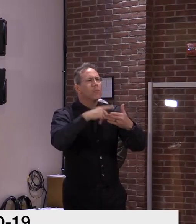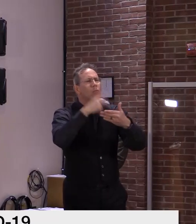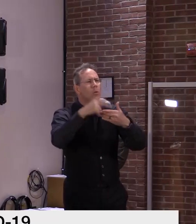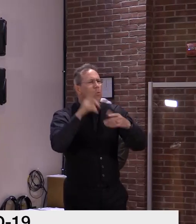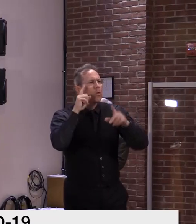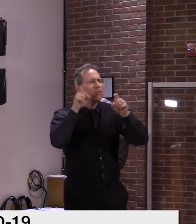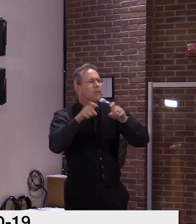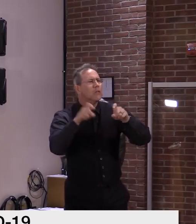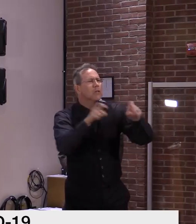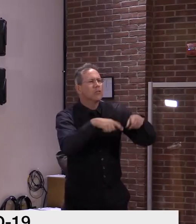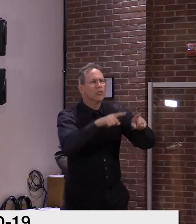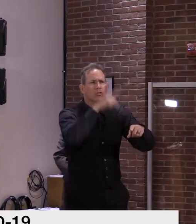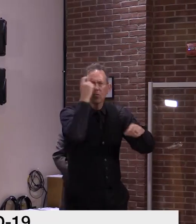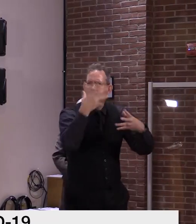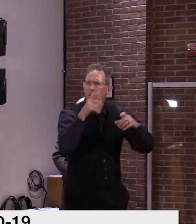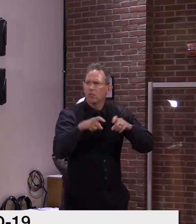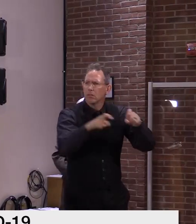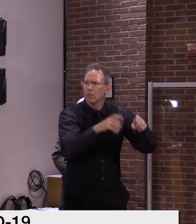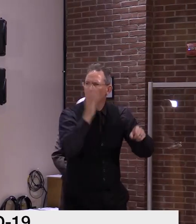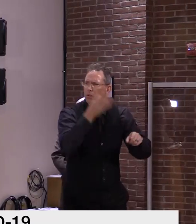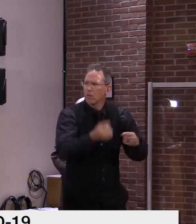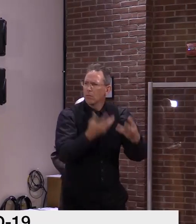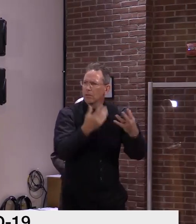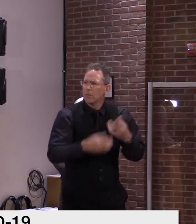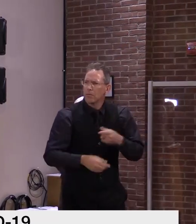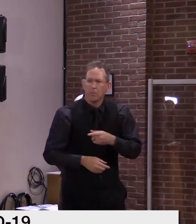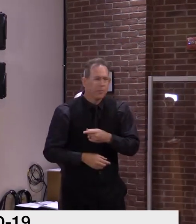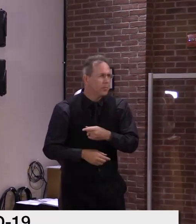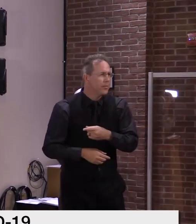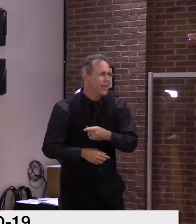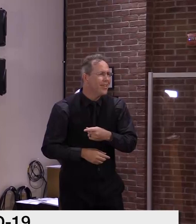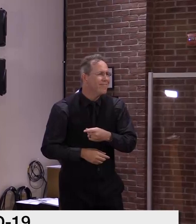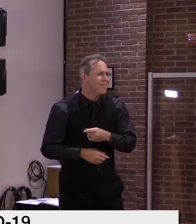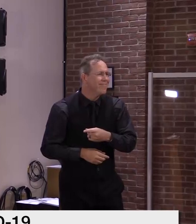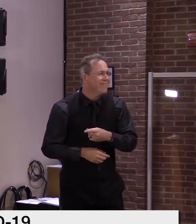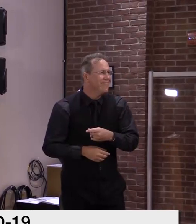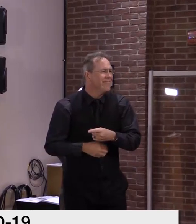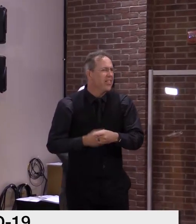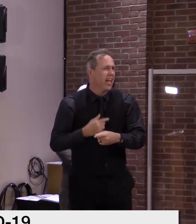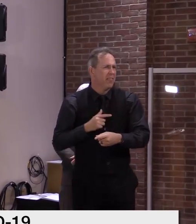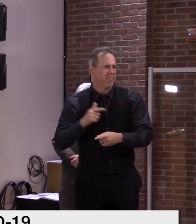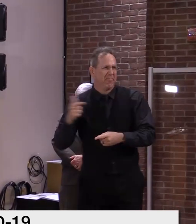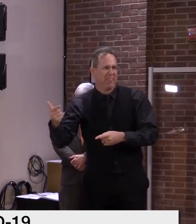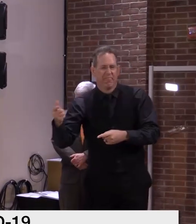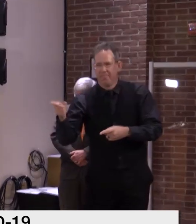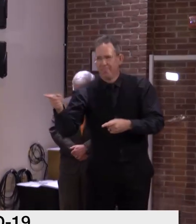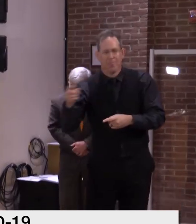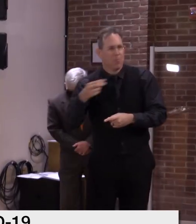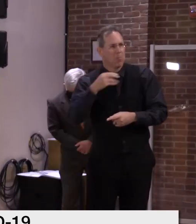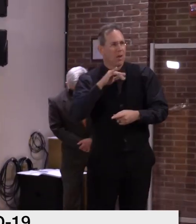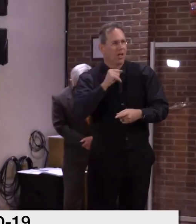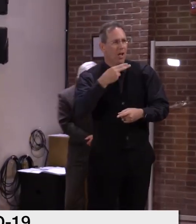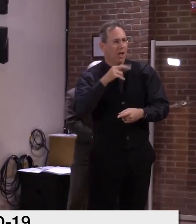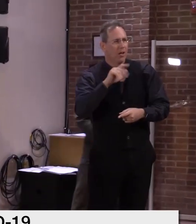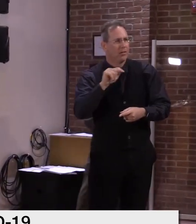Do you have the answer? Yeah. Monica Hutt's going to come and answer that one.